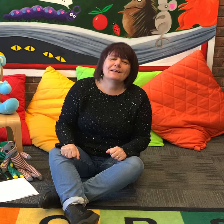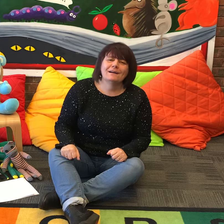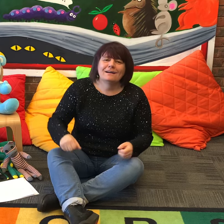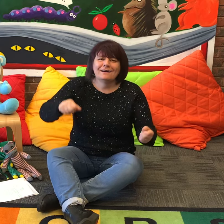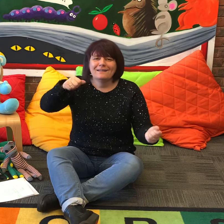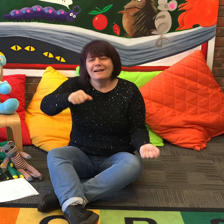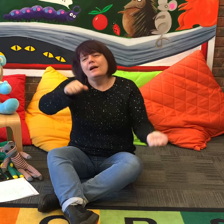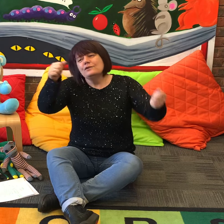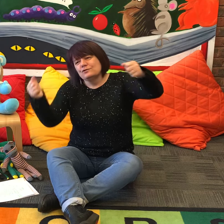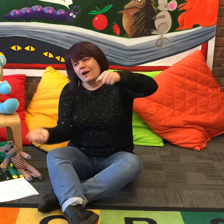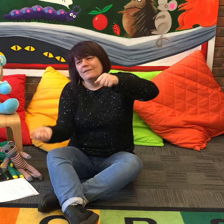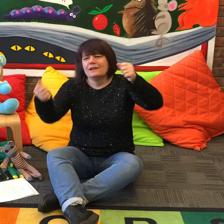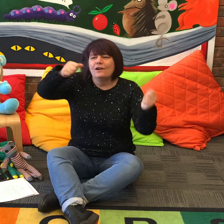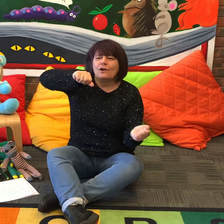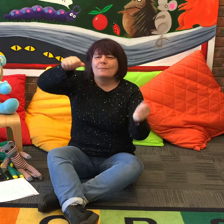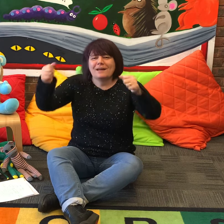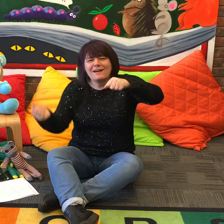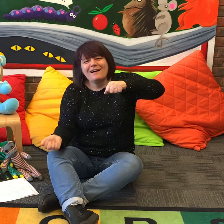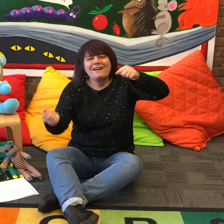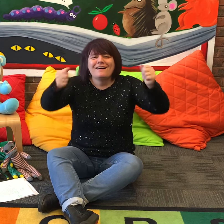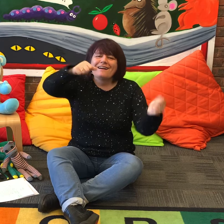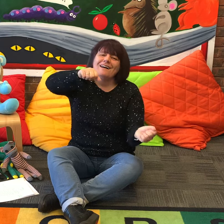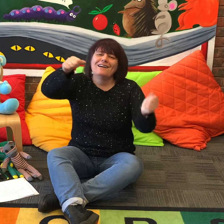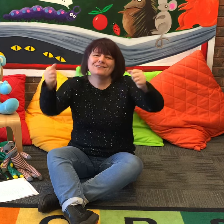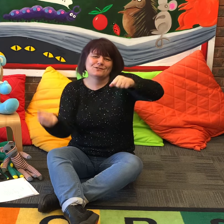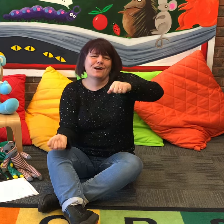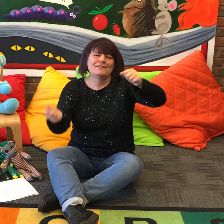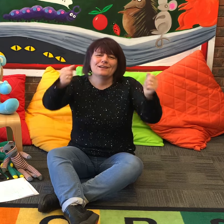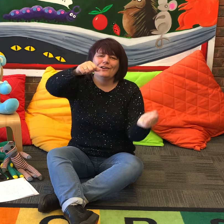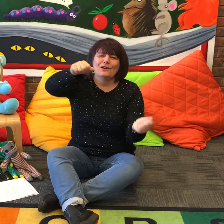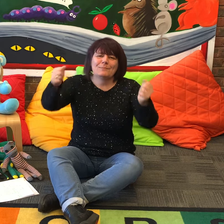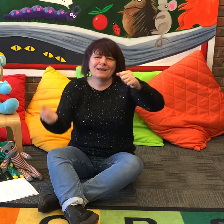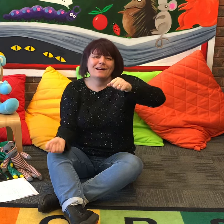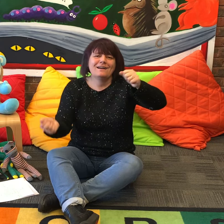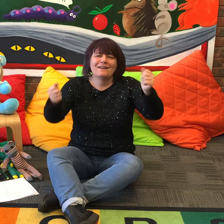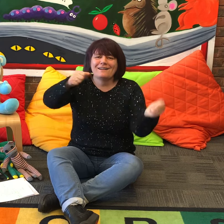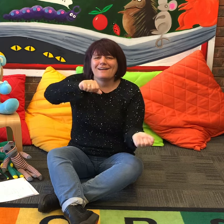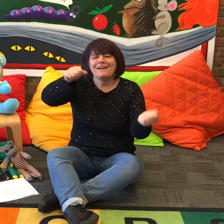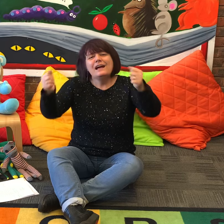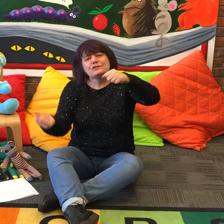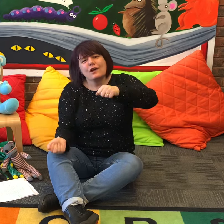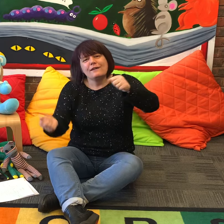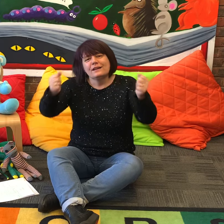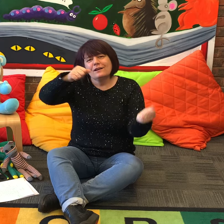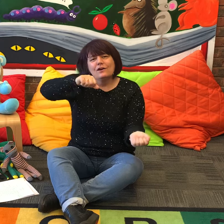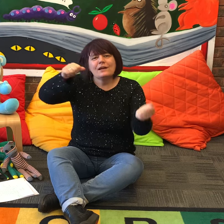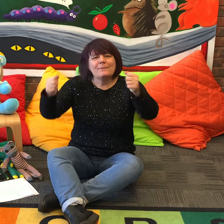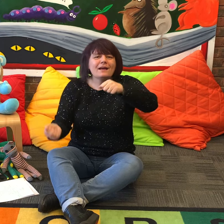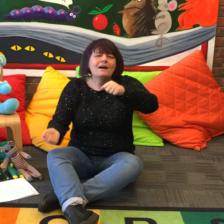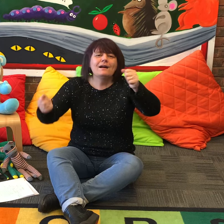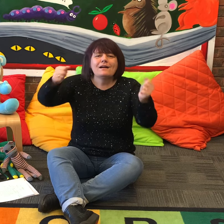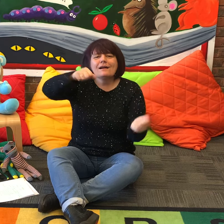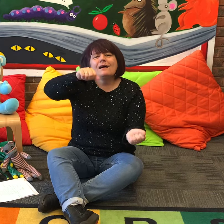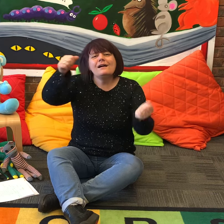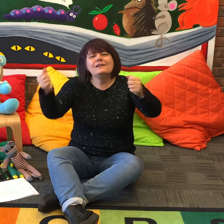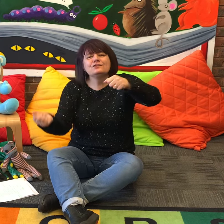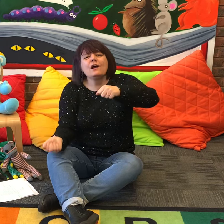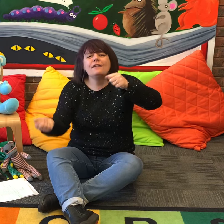car. Driving along in my car, car, driving along in my car, car, driving along in my car, car, driving